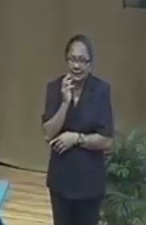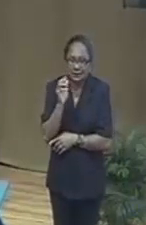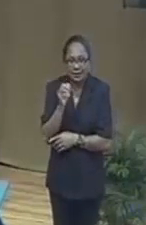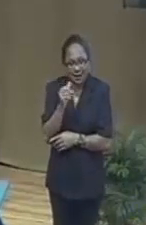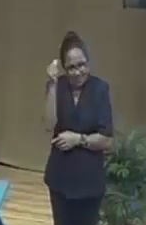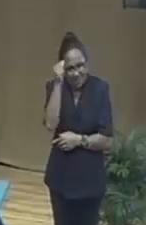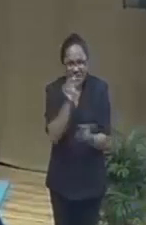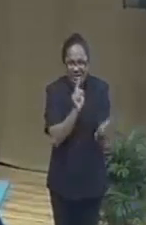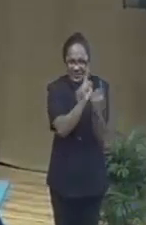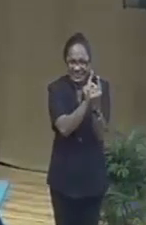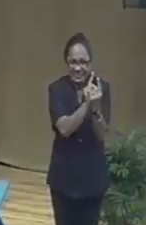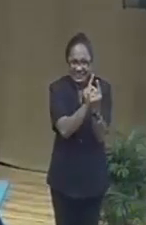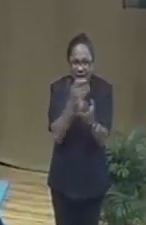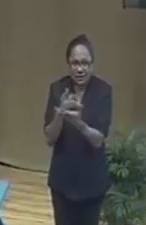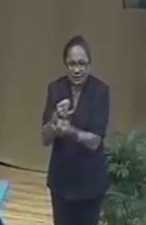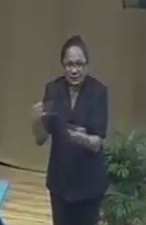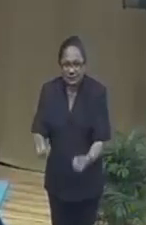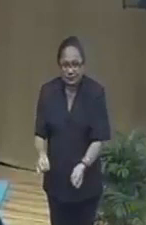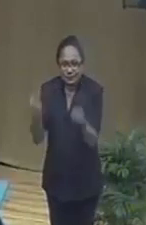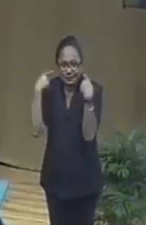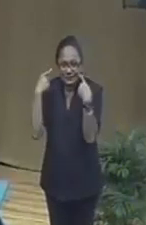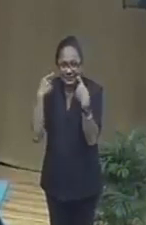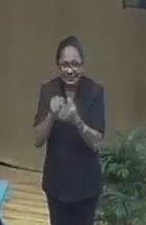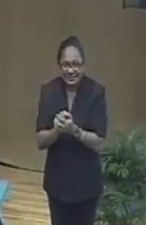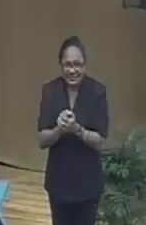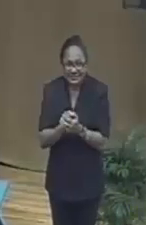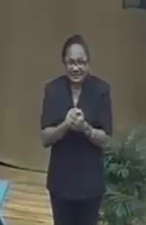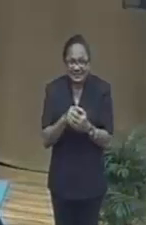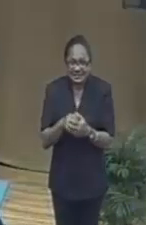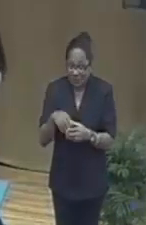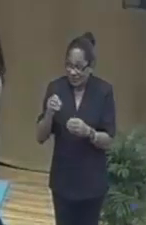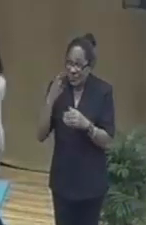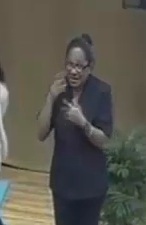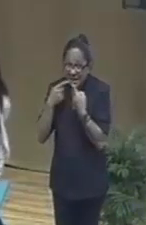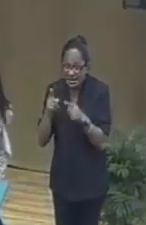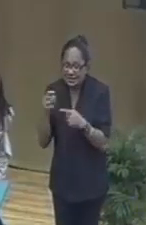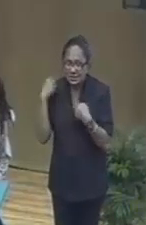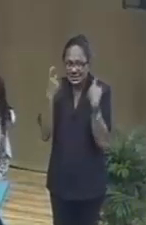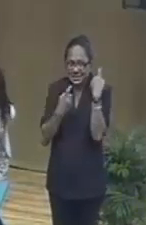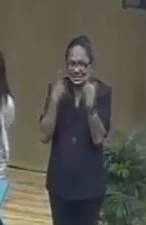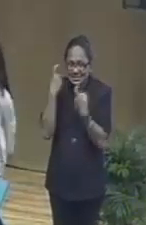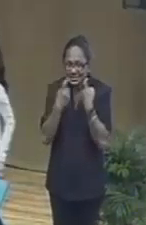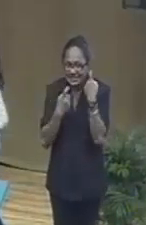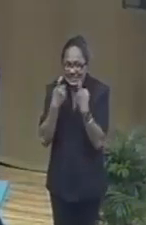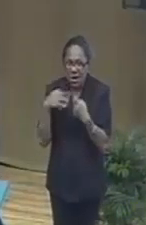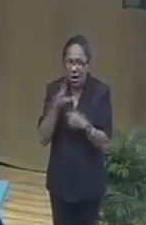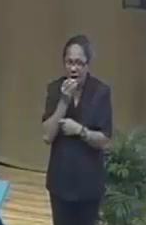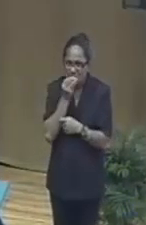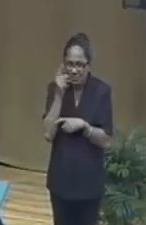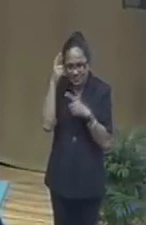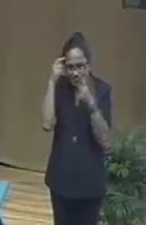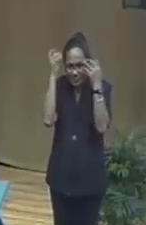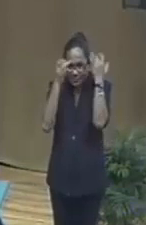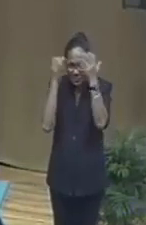face-to-face programs that are offered around our campuses, and we started wondering in the darkness, and